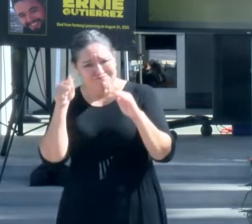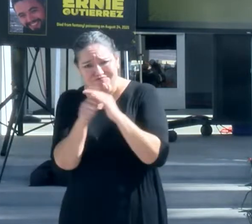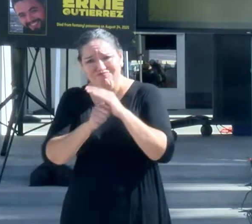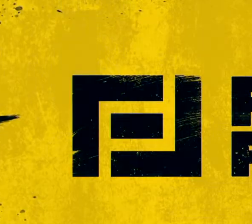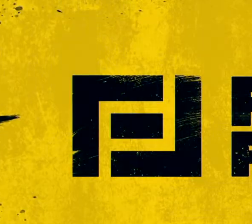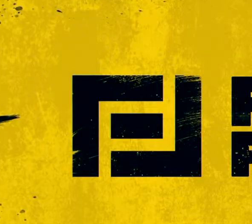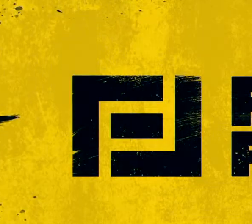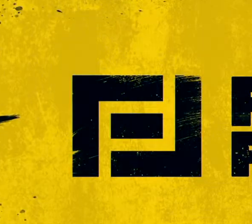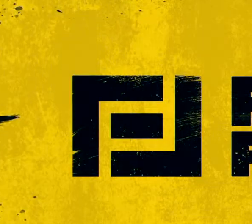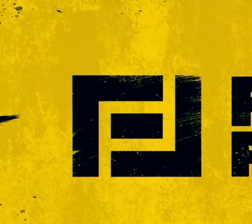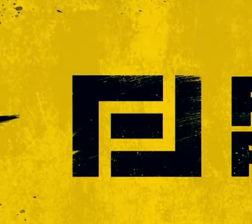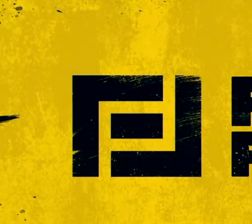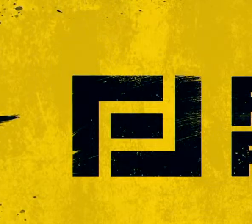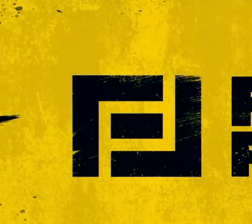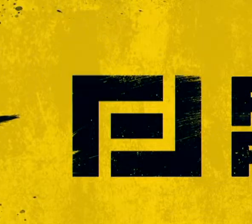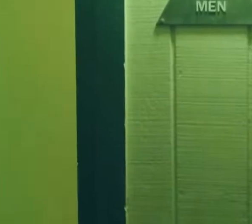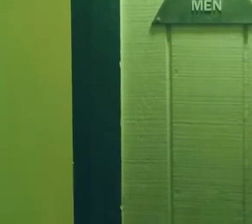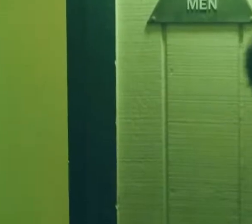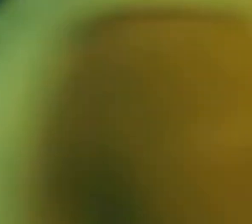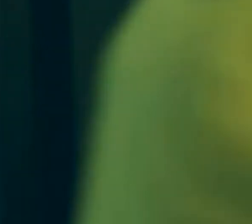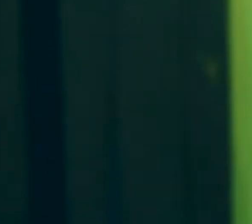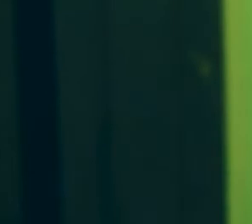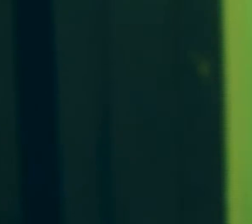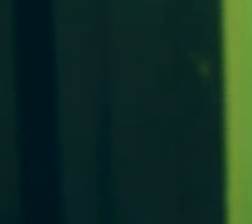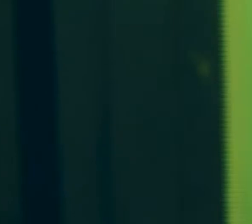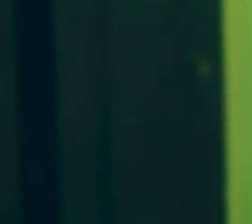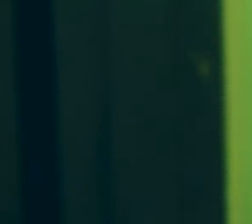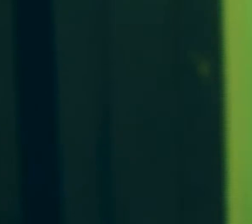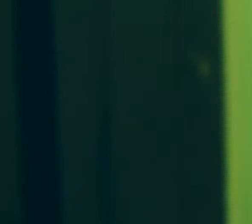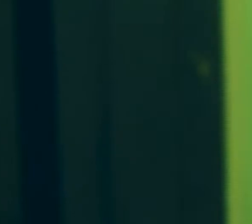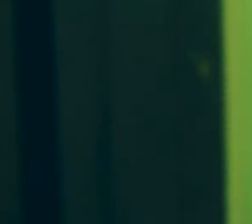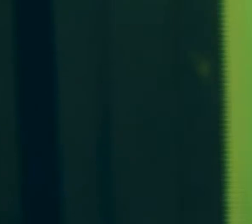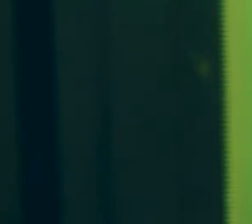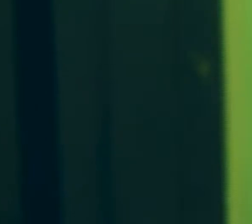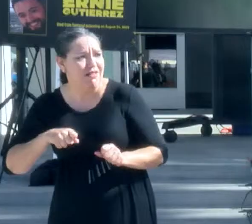heroin, pills. The tiniest